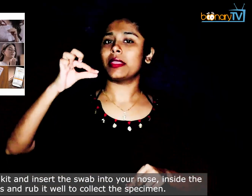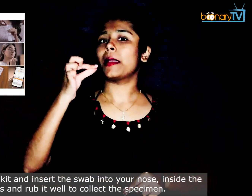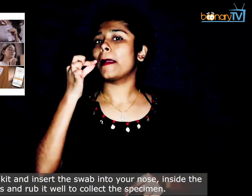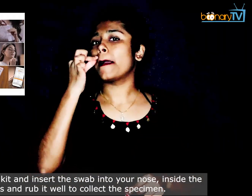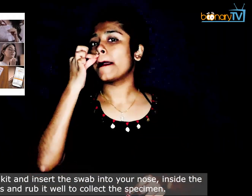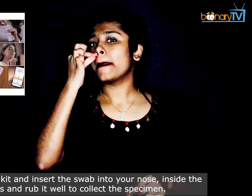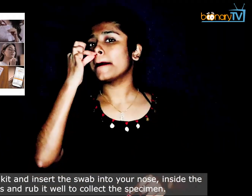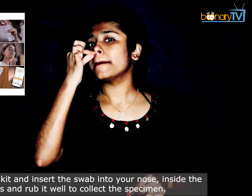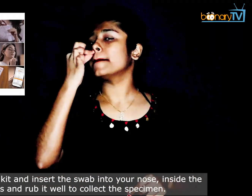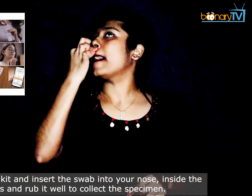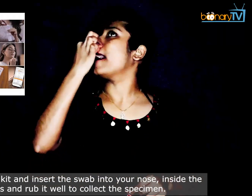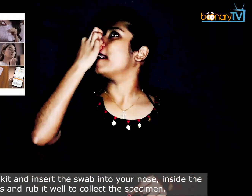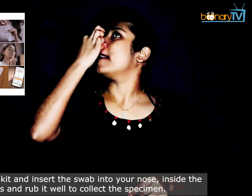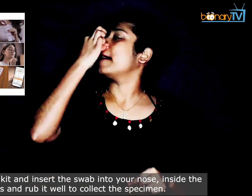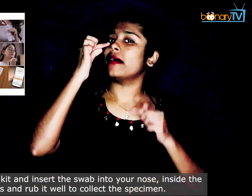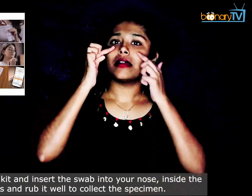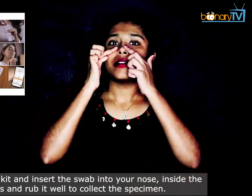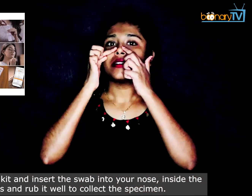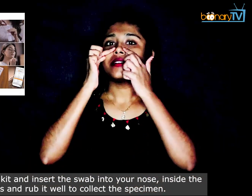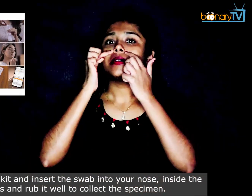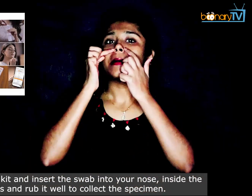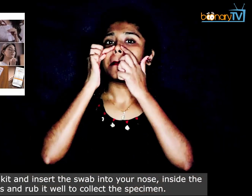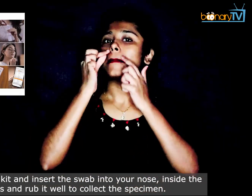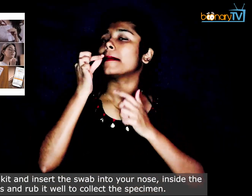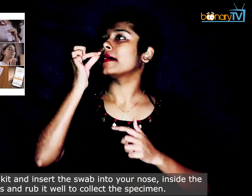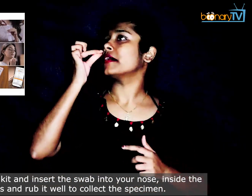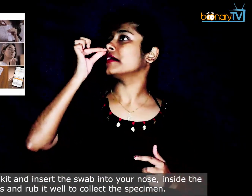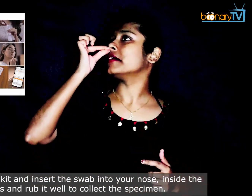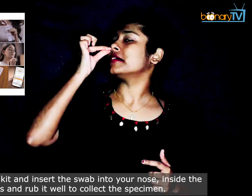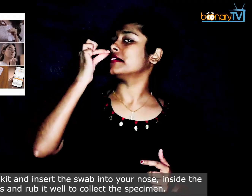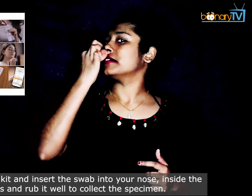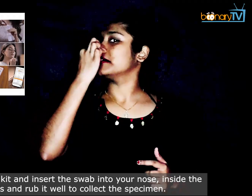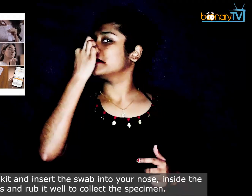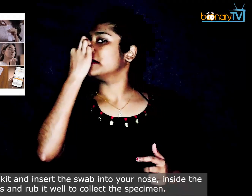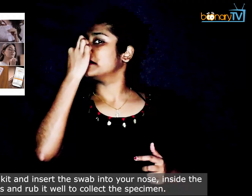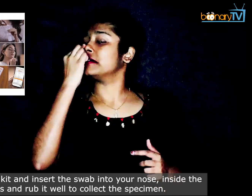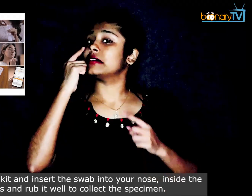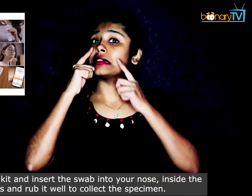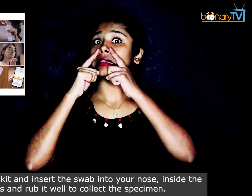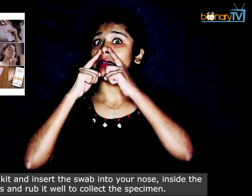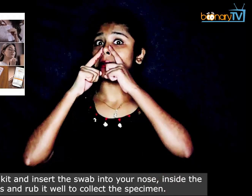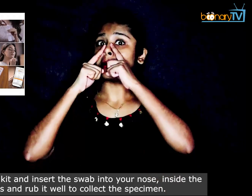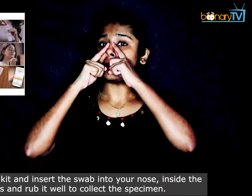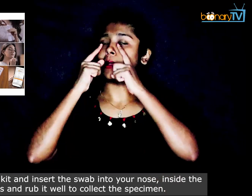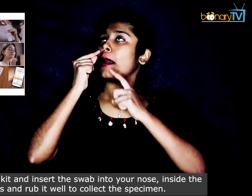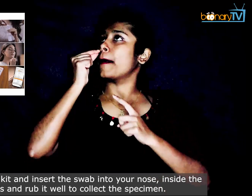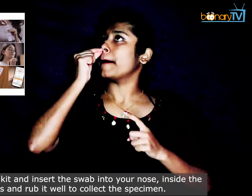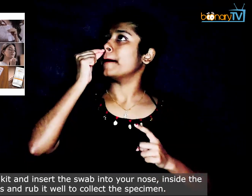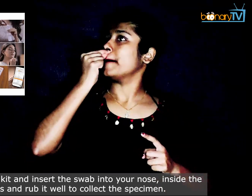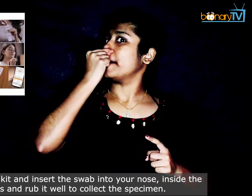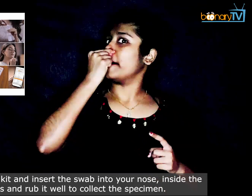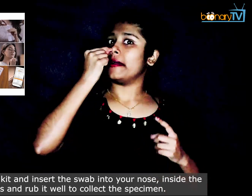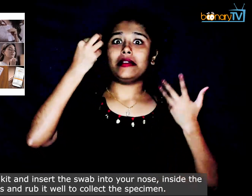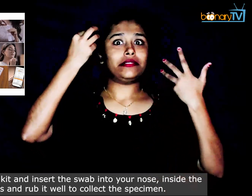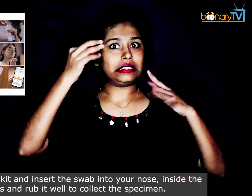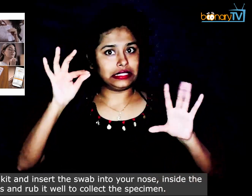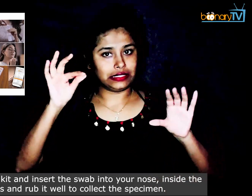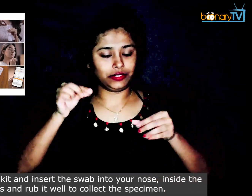insert the swab into your nose, inside the nostrils and rub it well to collect the